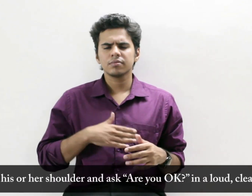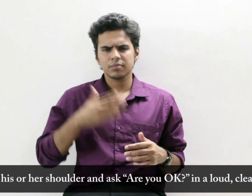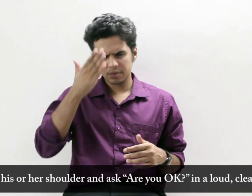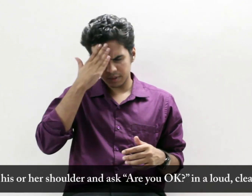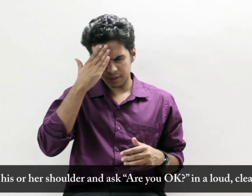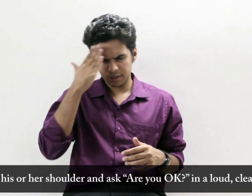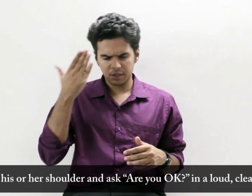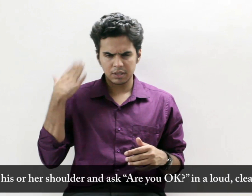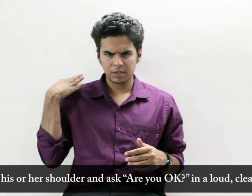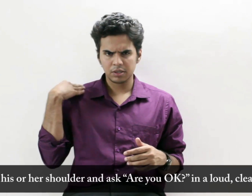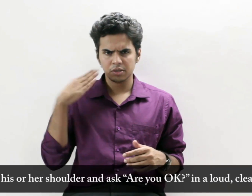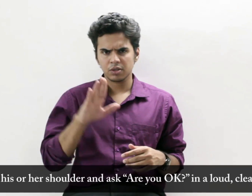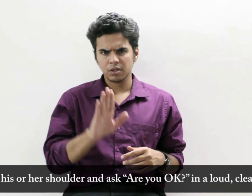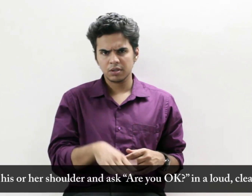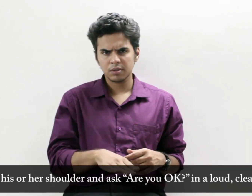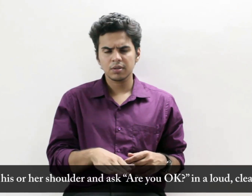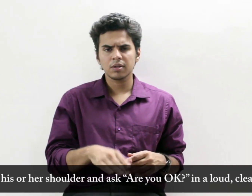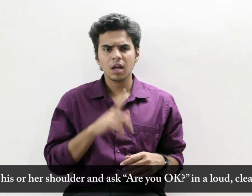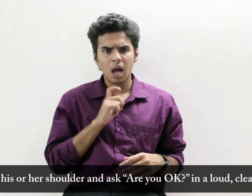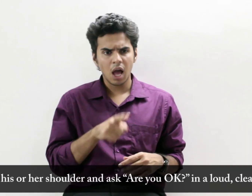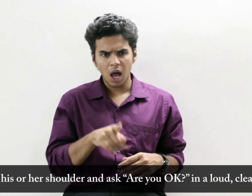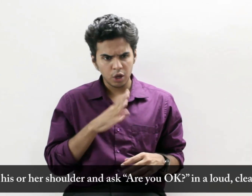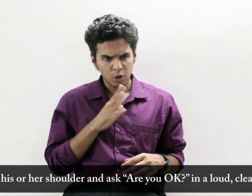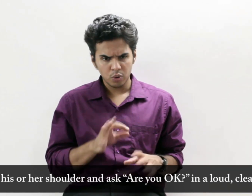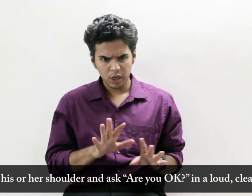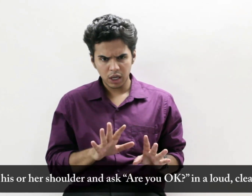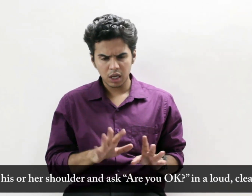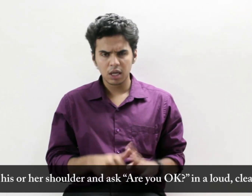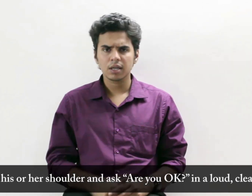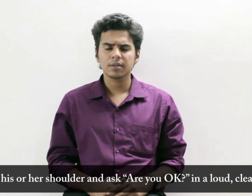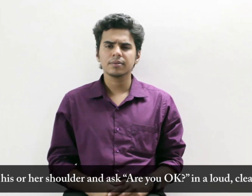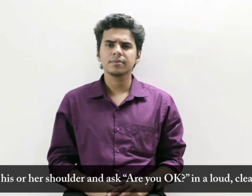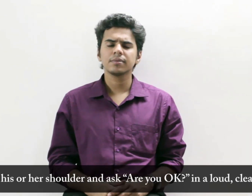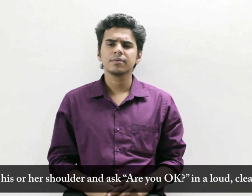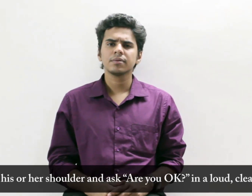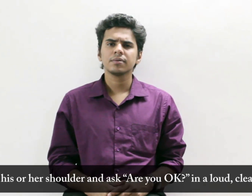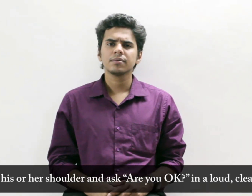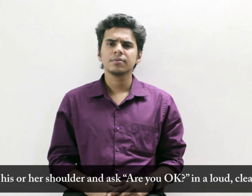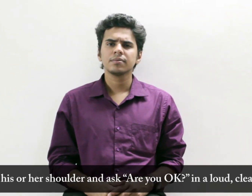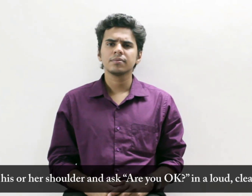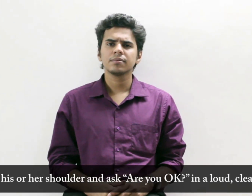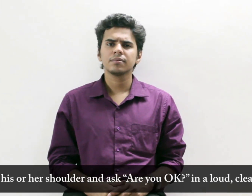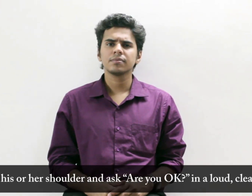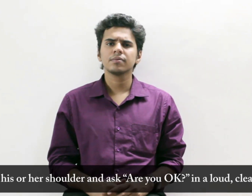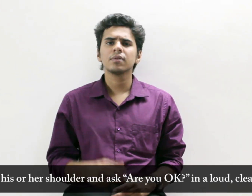Gently tap his or her shoulder and ask, "Are you okay?" in a loud, clear voice.